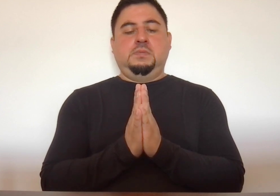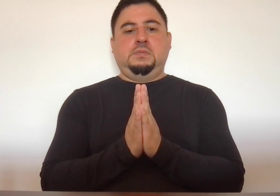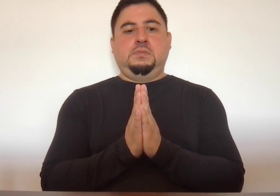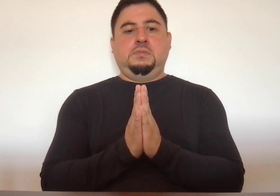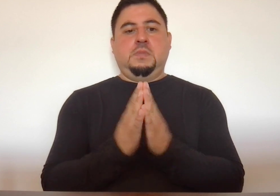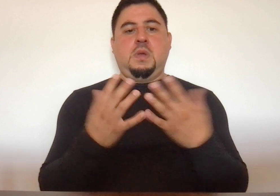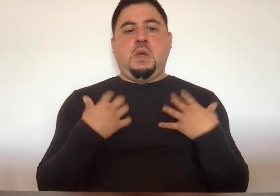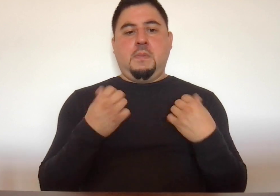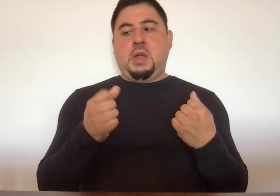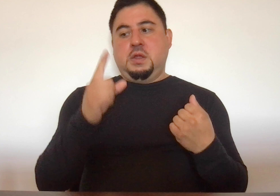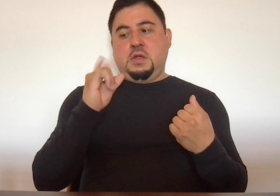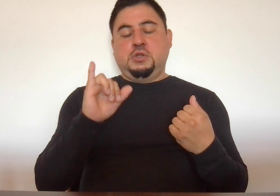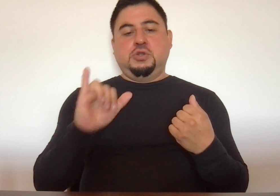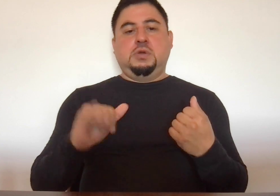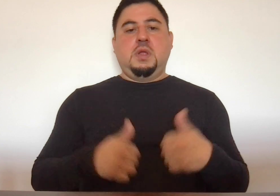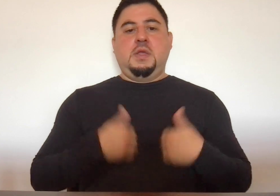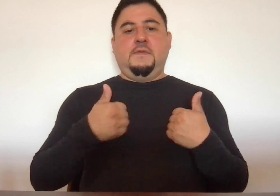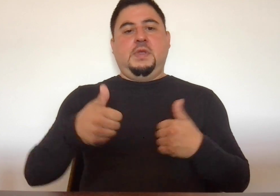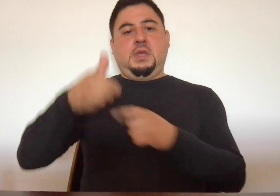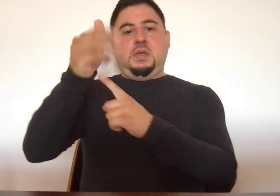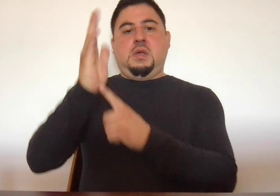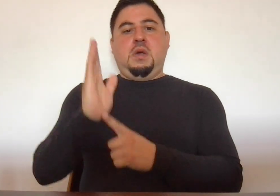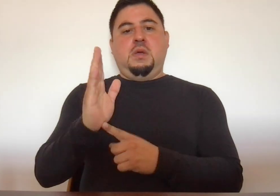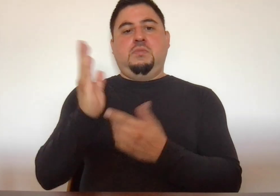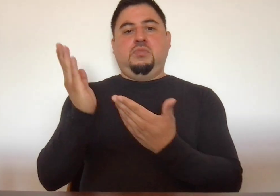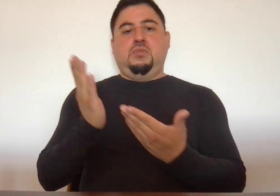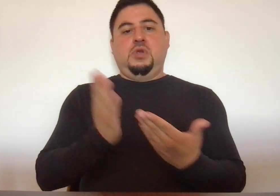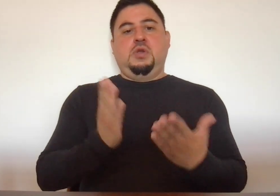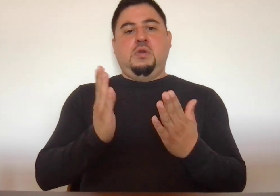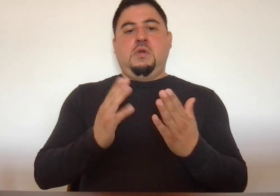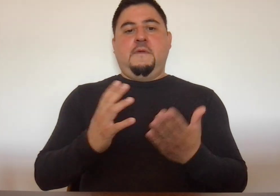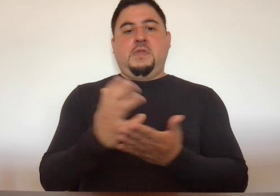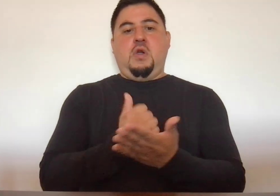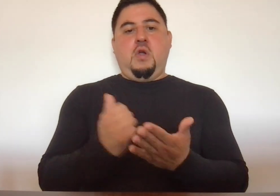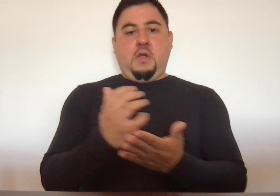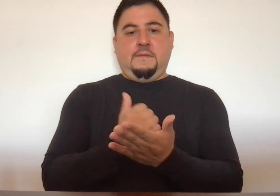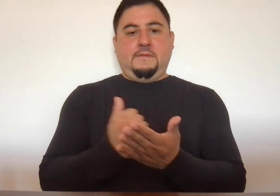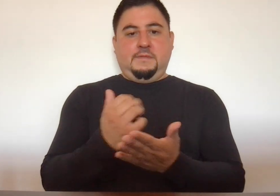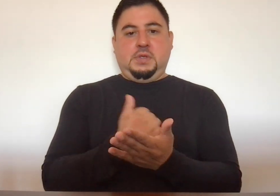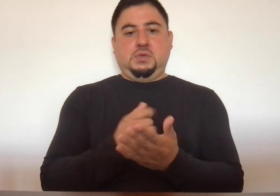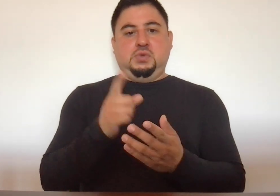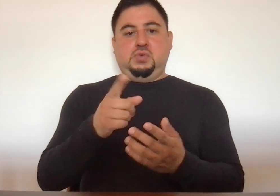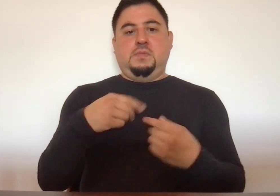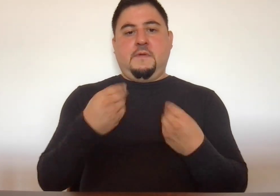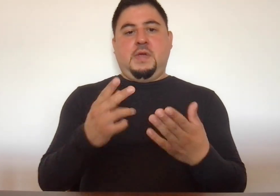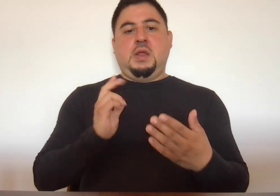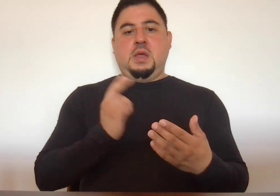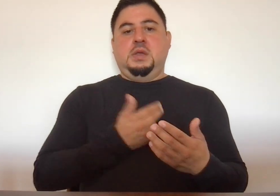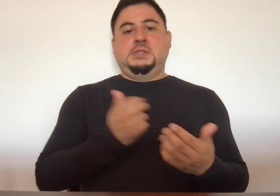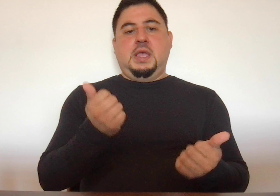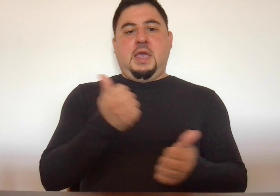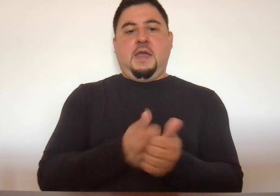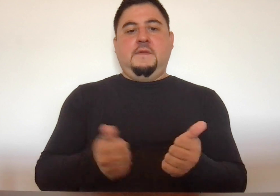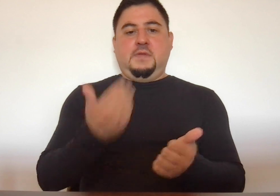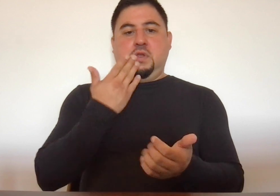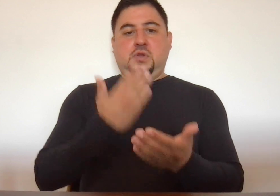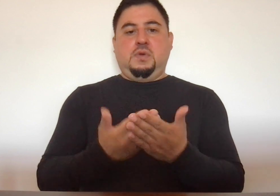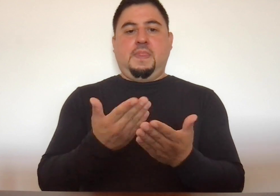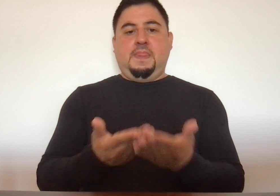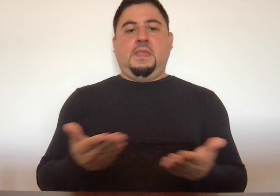Almighty and eternal God, bringer of the harvest, you give us every good thing. Grant what